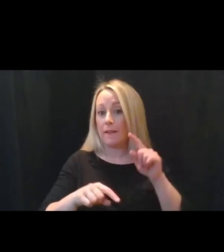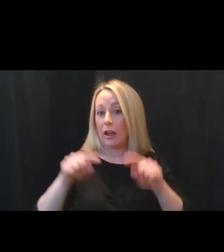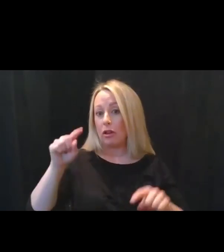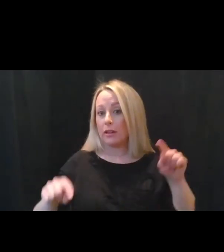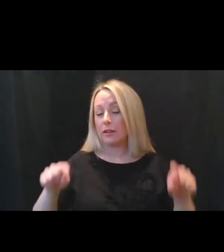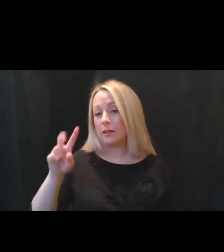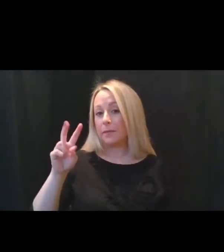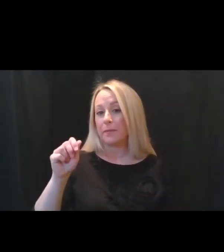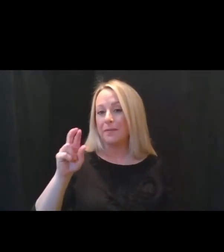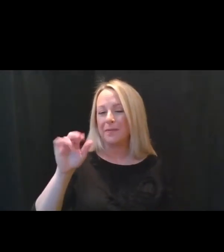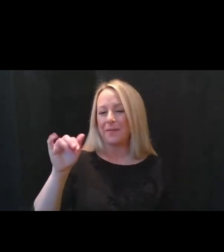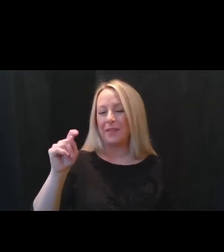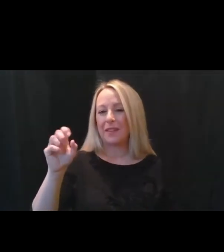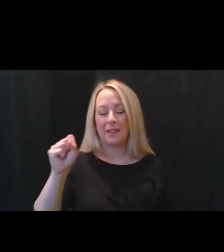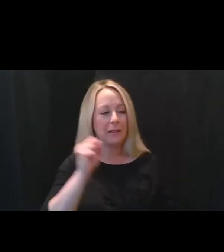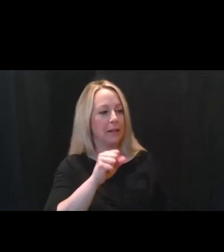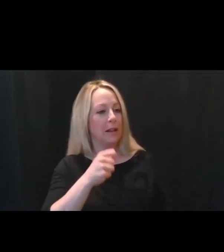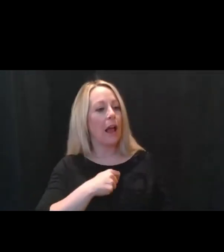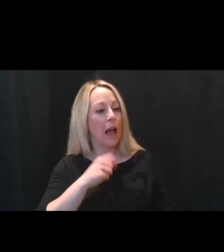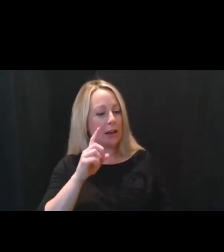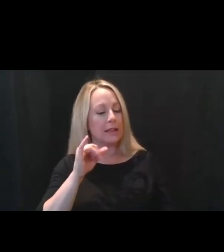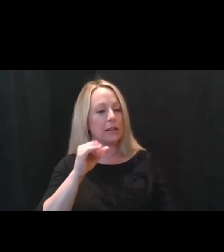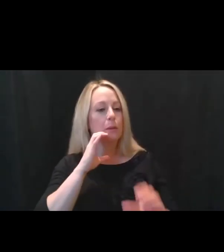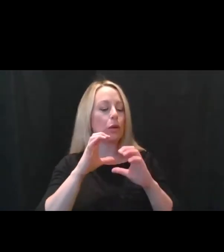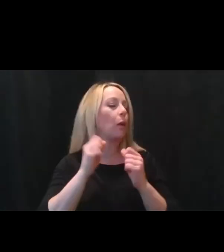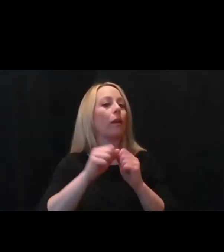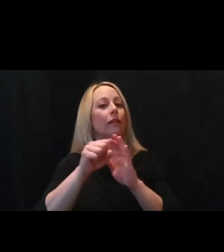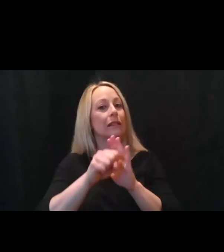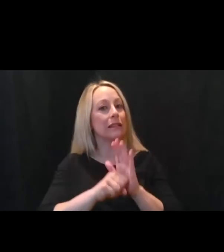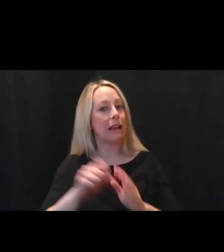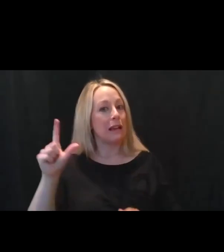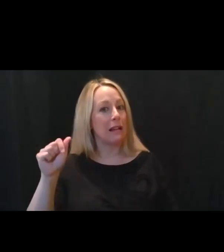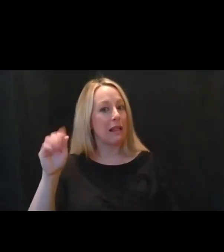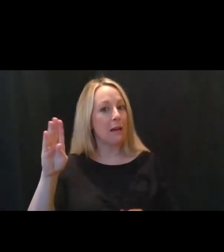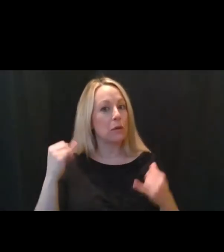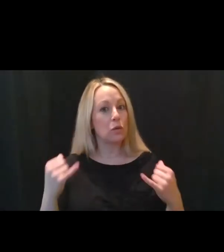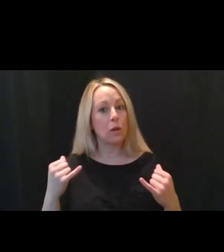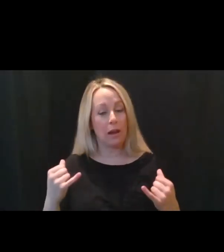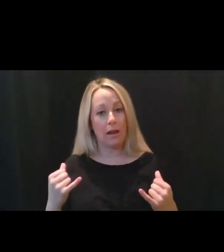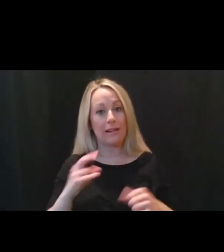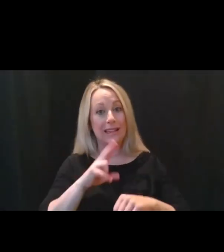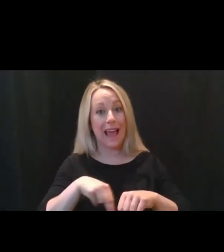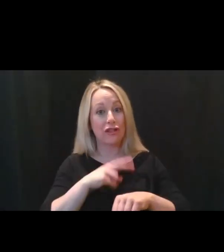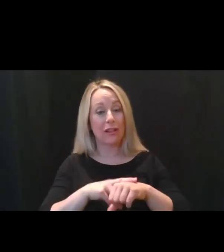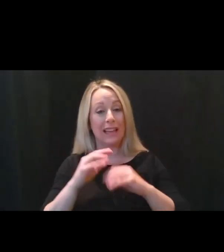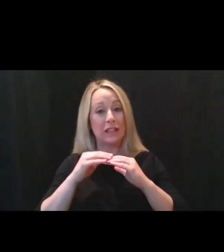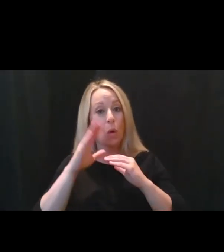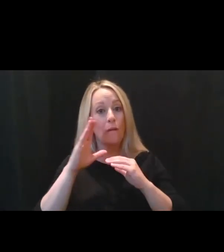Yeah, I communicated with the state lab today. Nationally, it's over